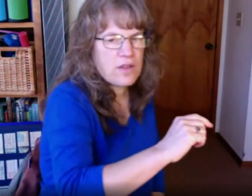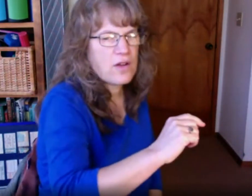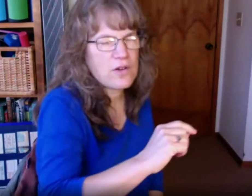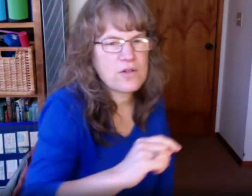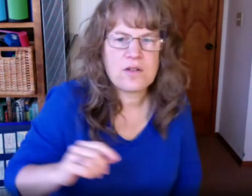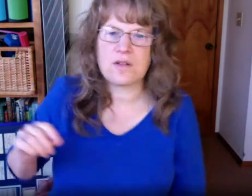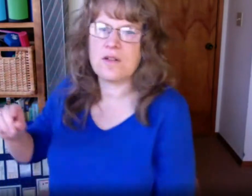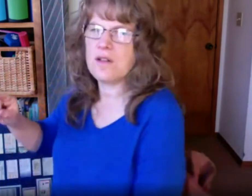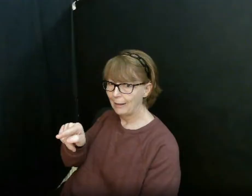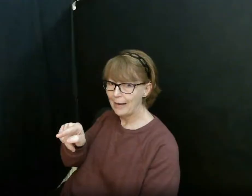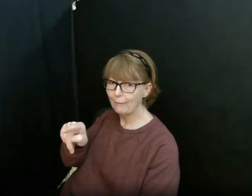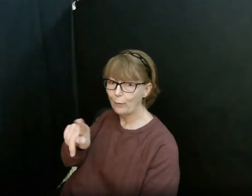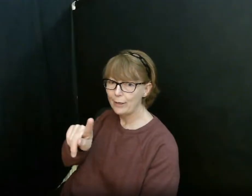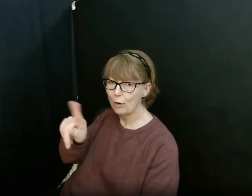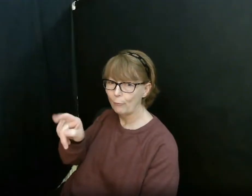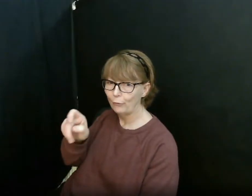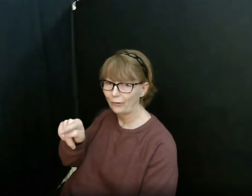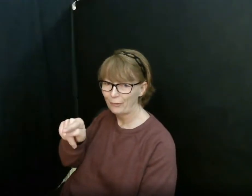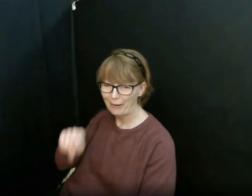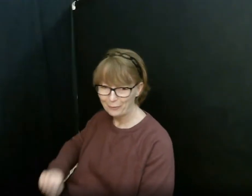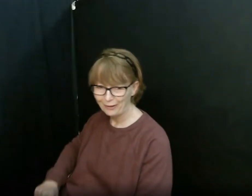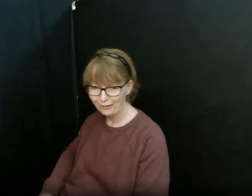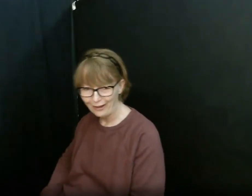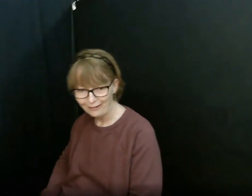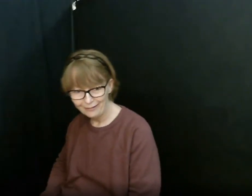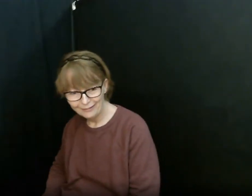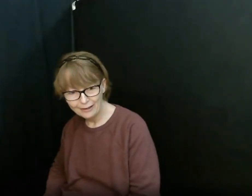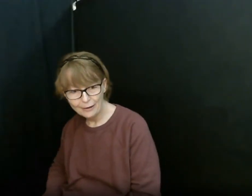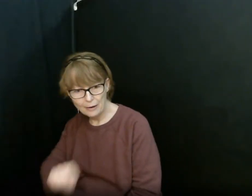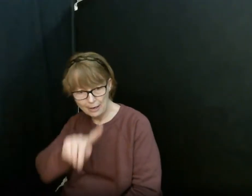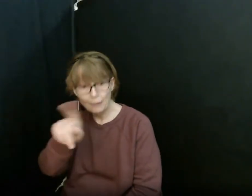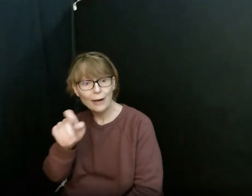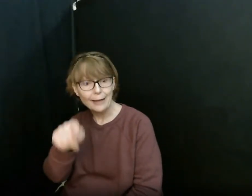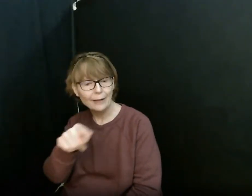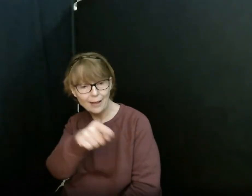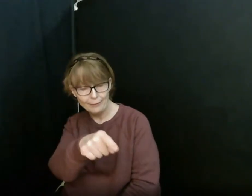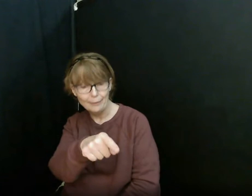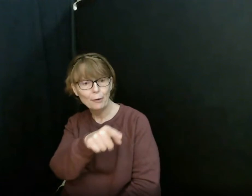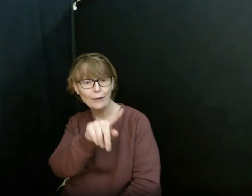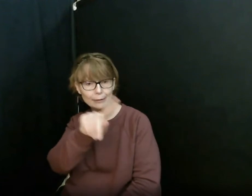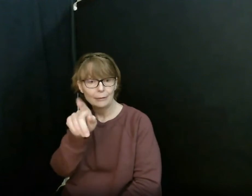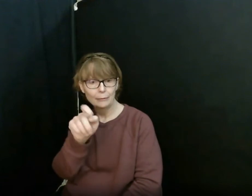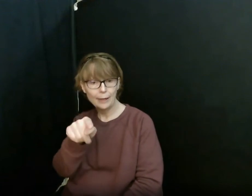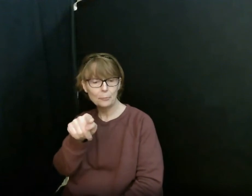So I never quite know which is the best way to do that. Circling. Right, exactly. Perfect. That is